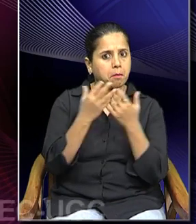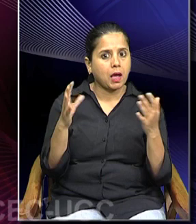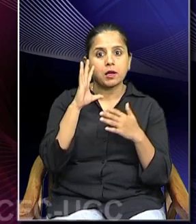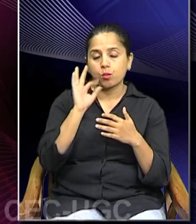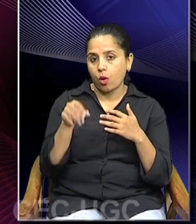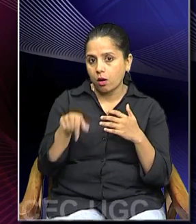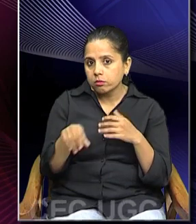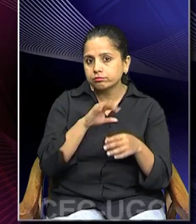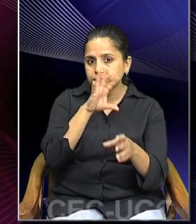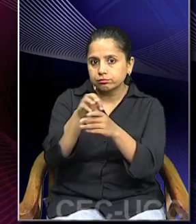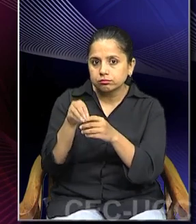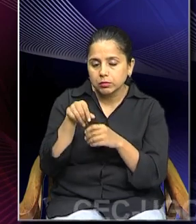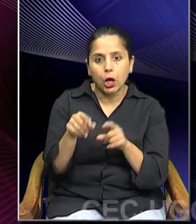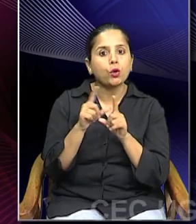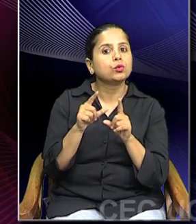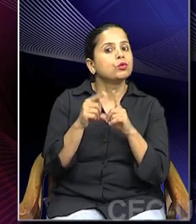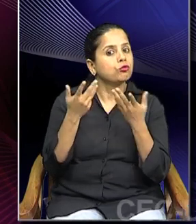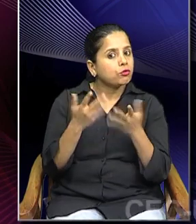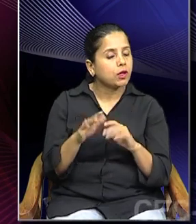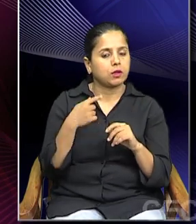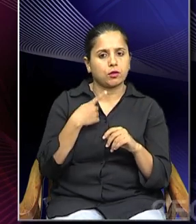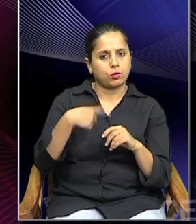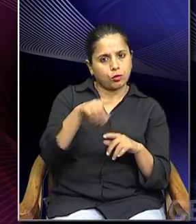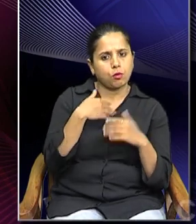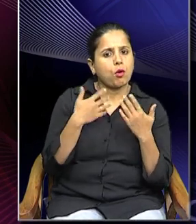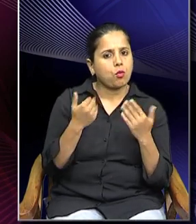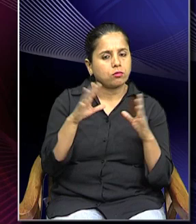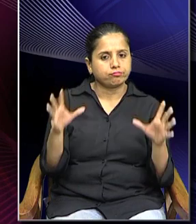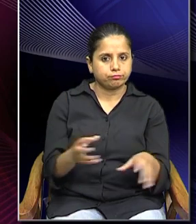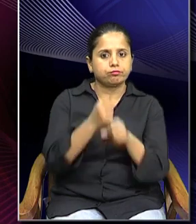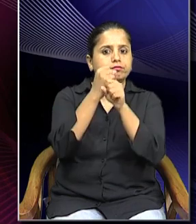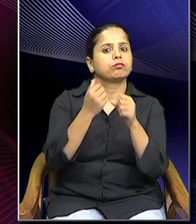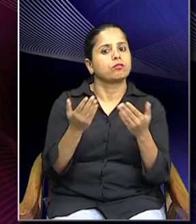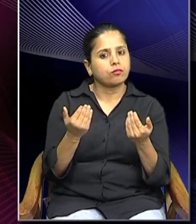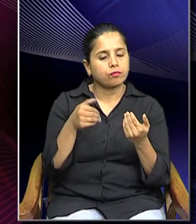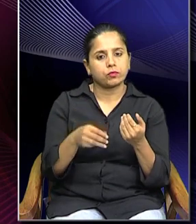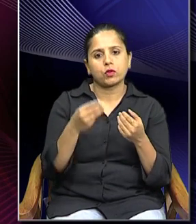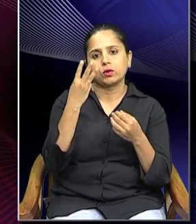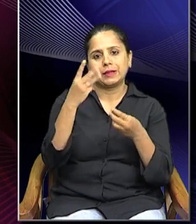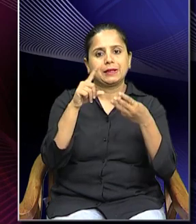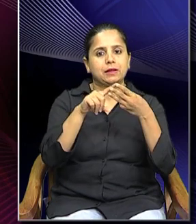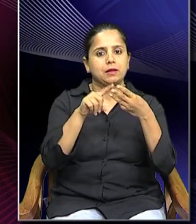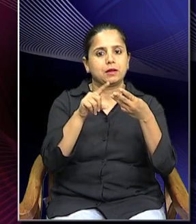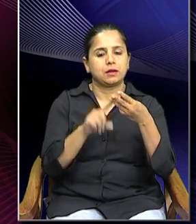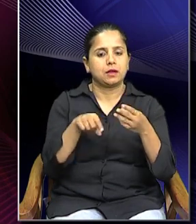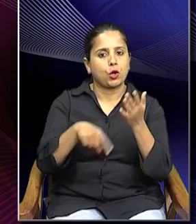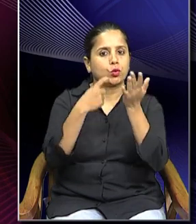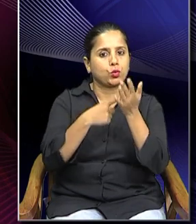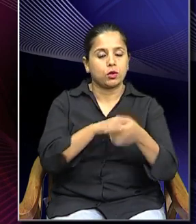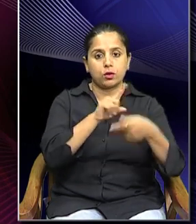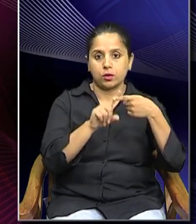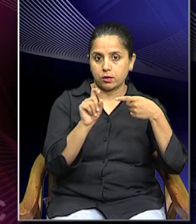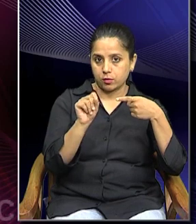important contribution has been done, and we can kind of summarize this into three key principles. Number